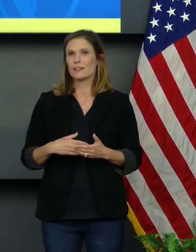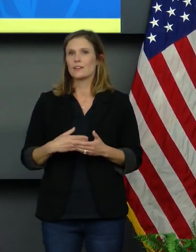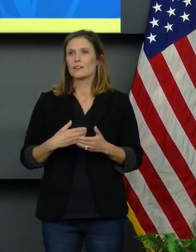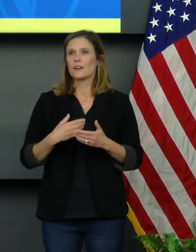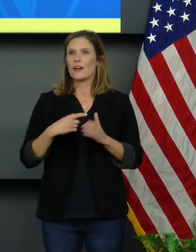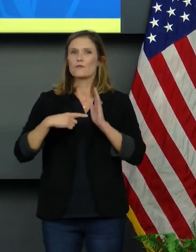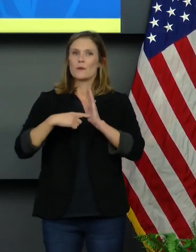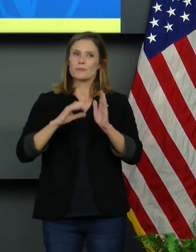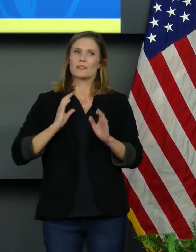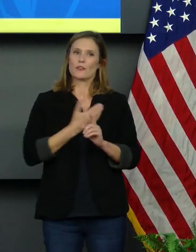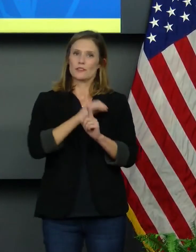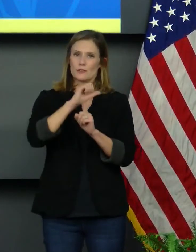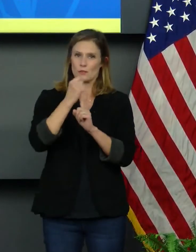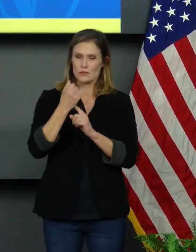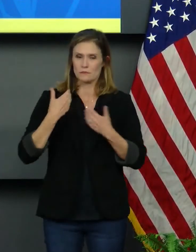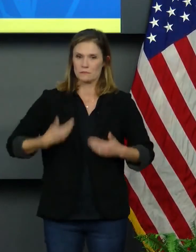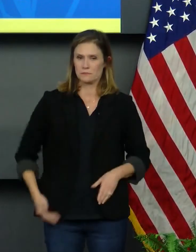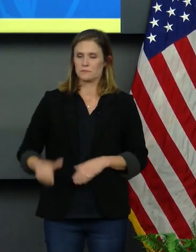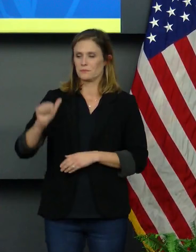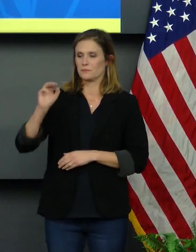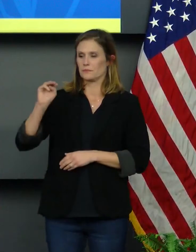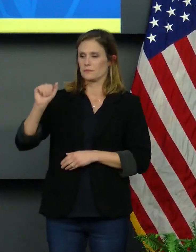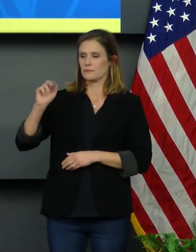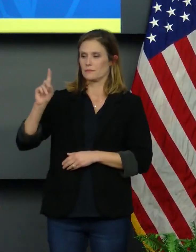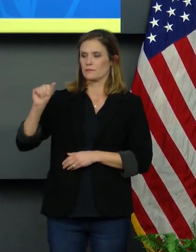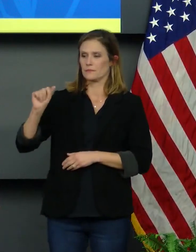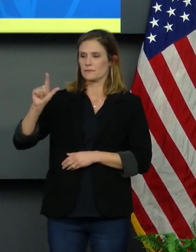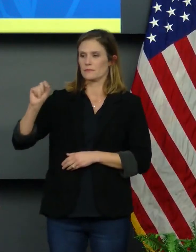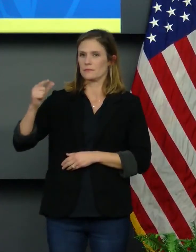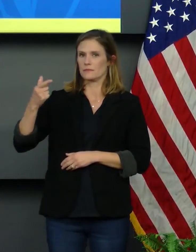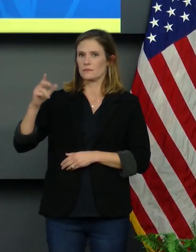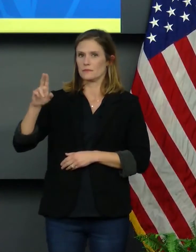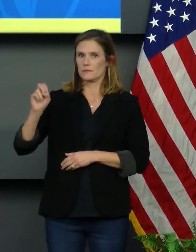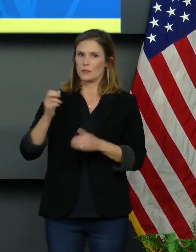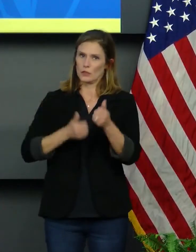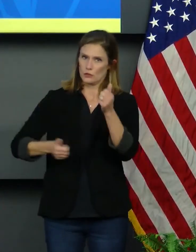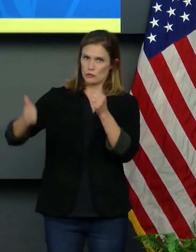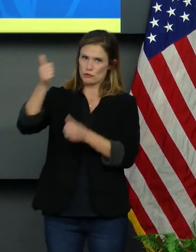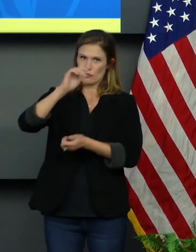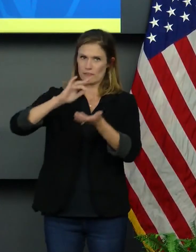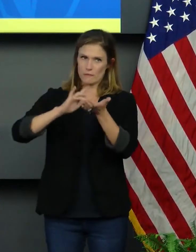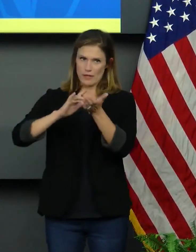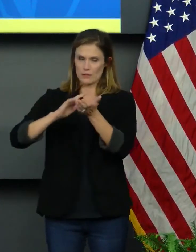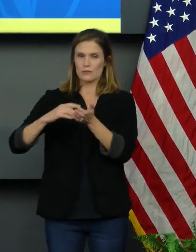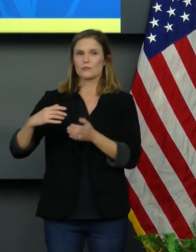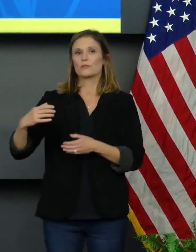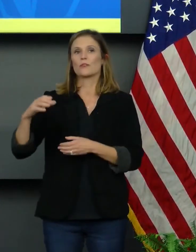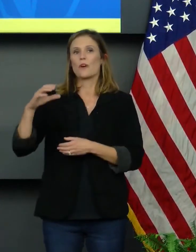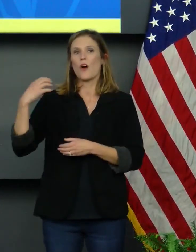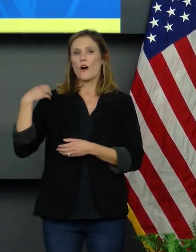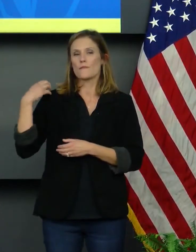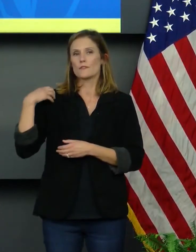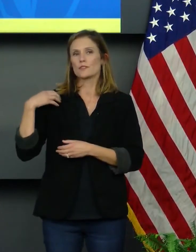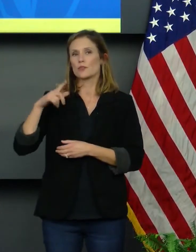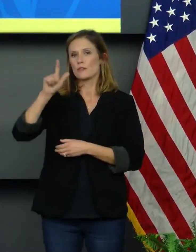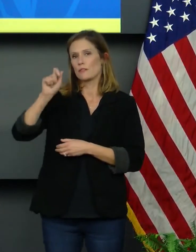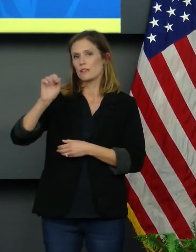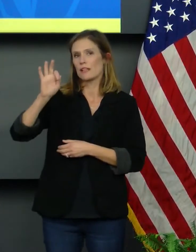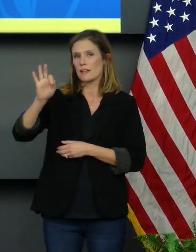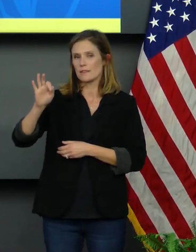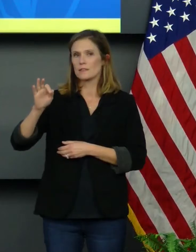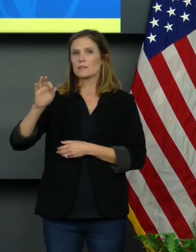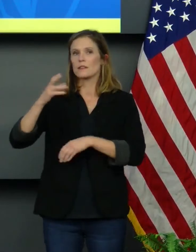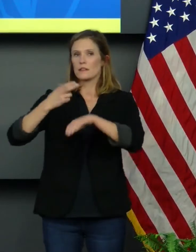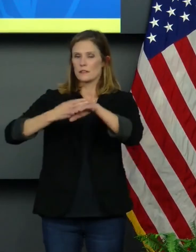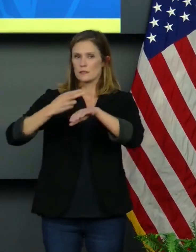situation. My name is Dr. Amanda Logue. I am the Chief Medical Officer for Ochsner Lafayette General. We are the largest